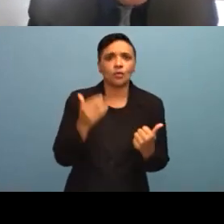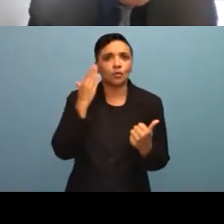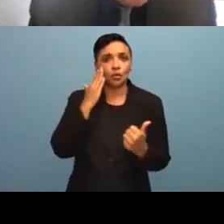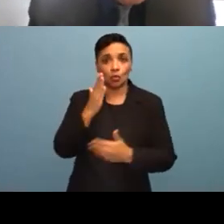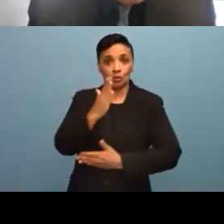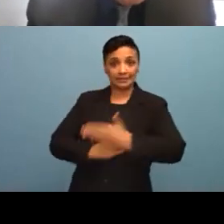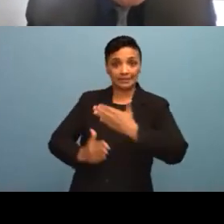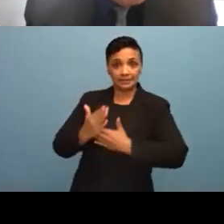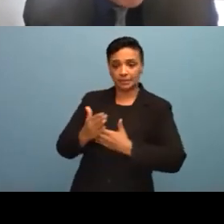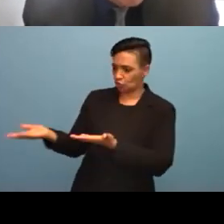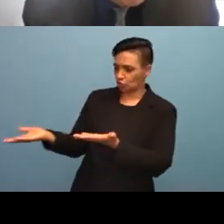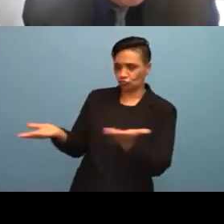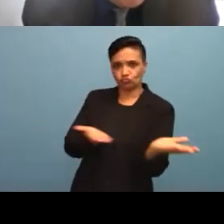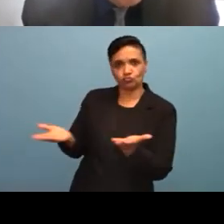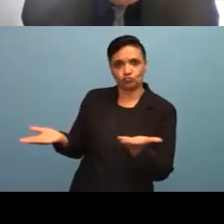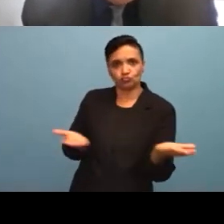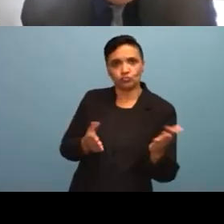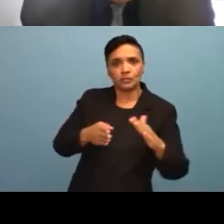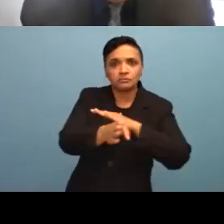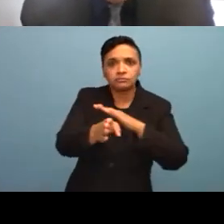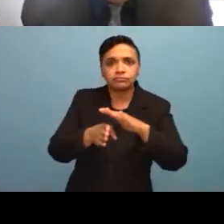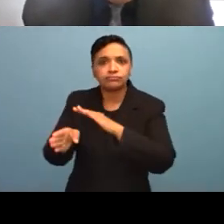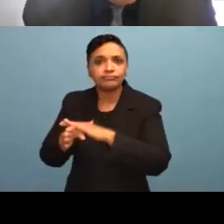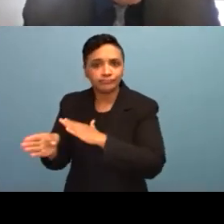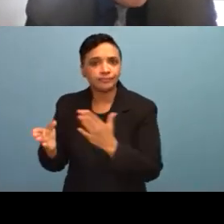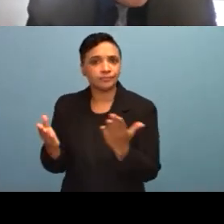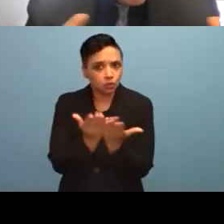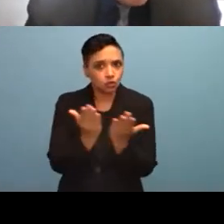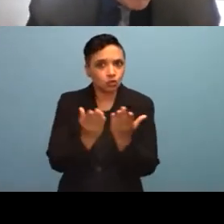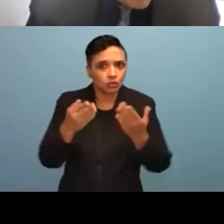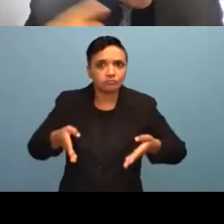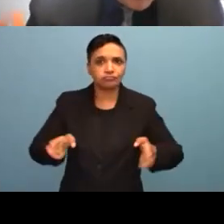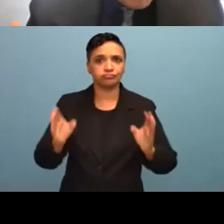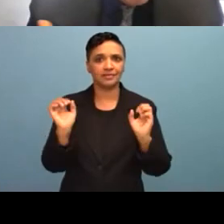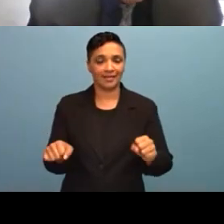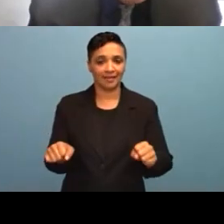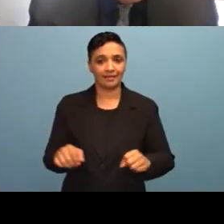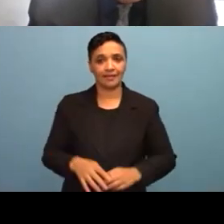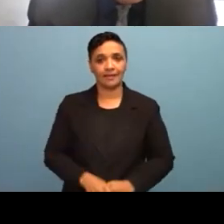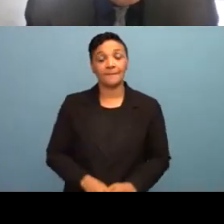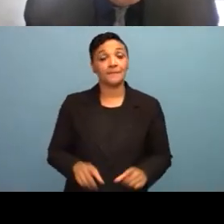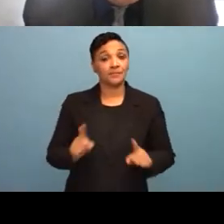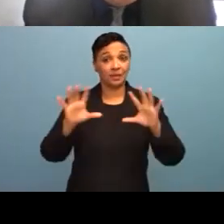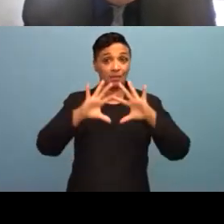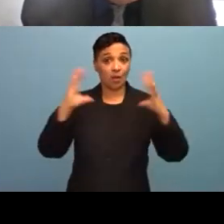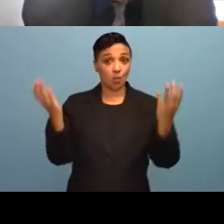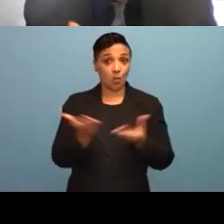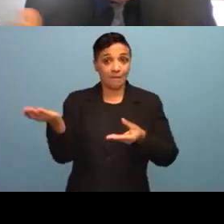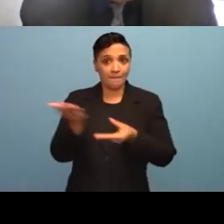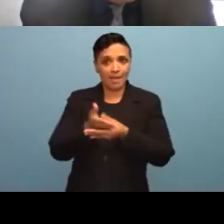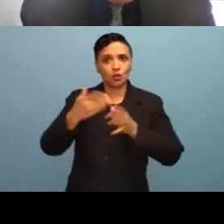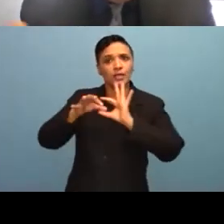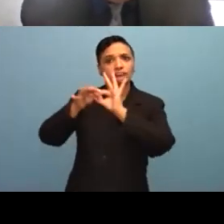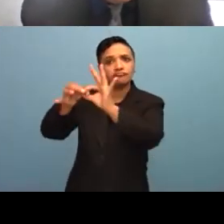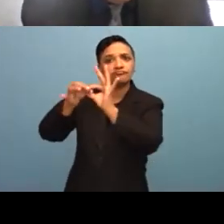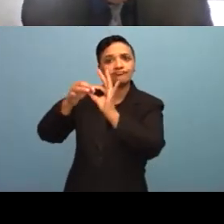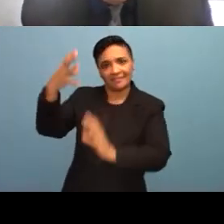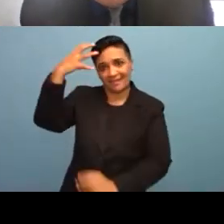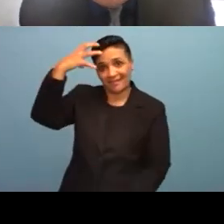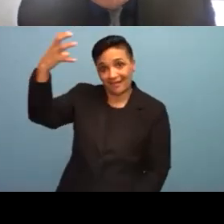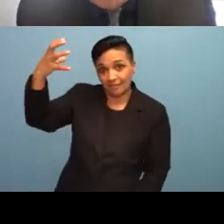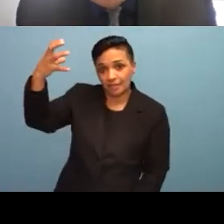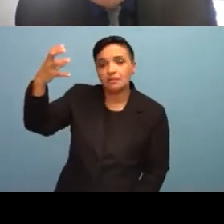go to school and learn in school is a priority. And although for the World Bank, we work mostly with governments, there was a decision made